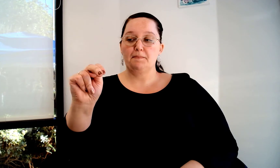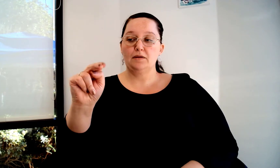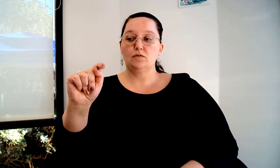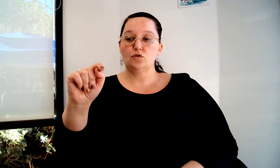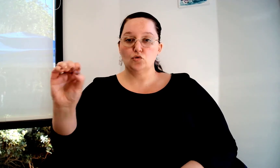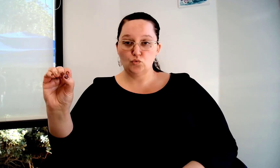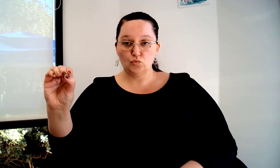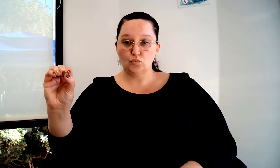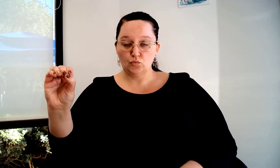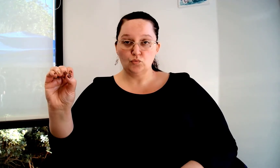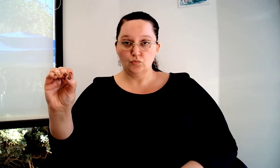sense.